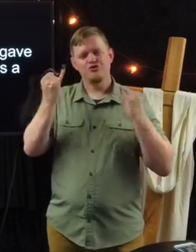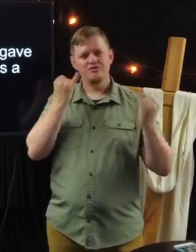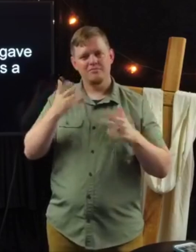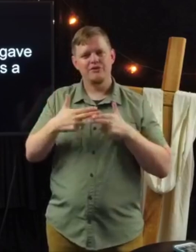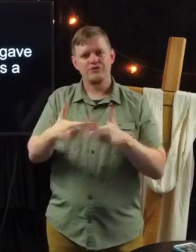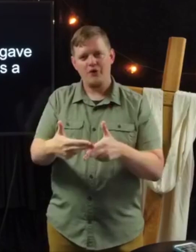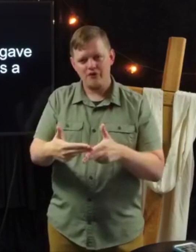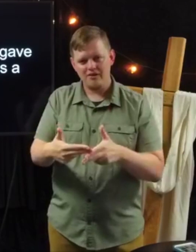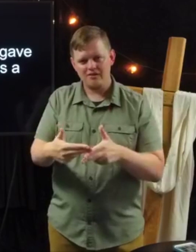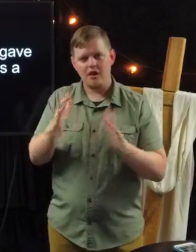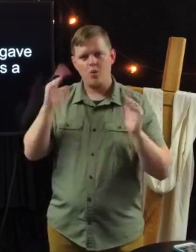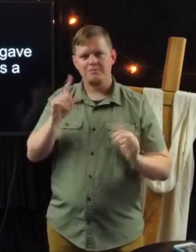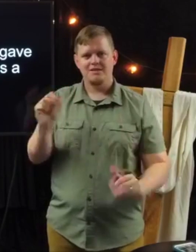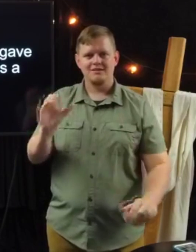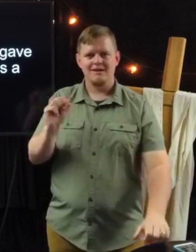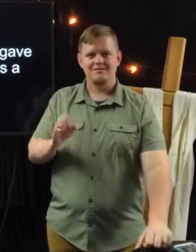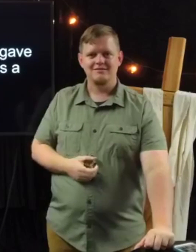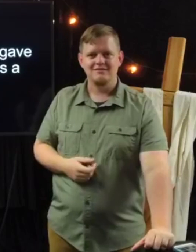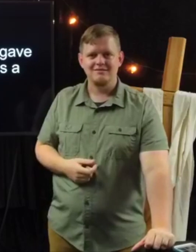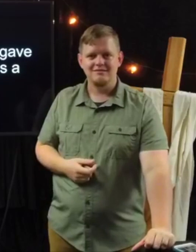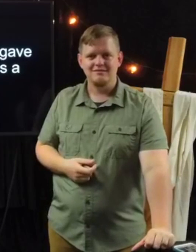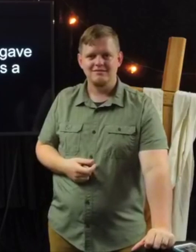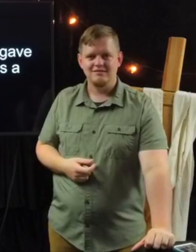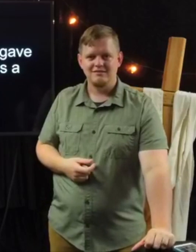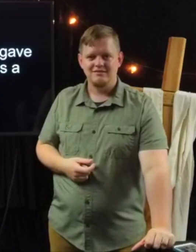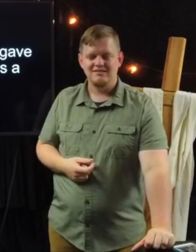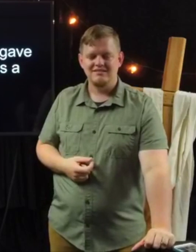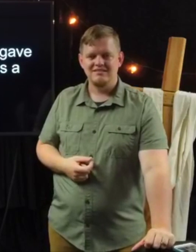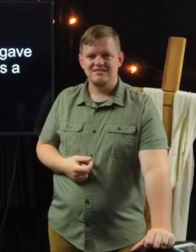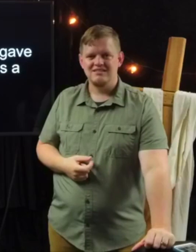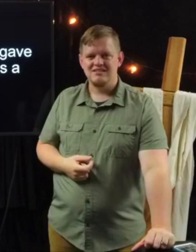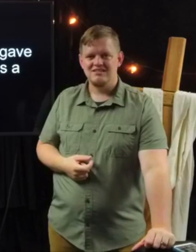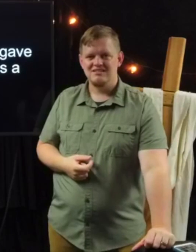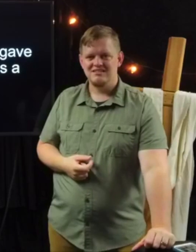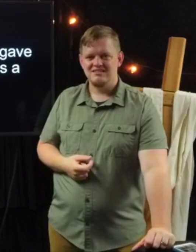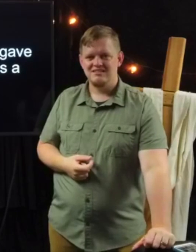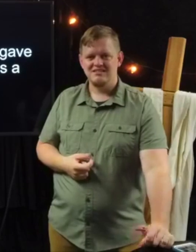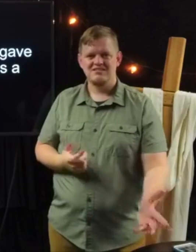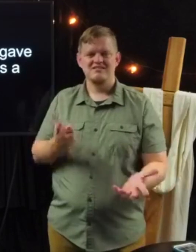Pausing again, can you imagine that being, that's called hopelessness.